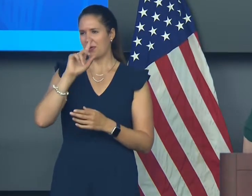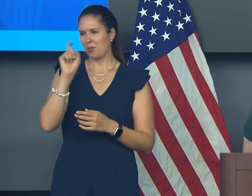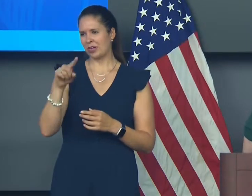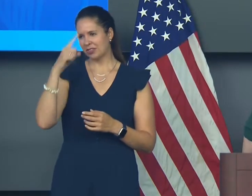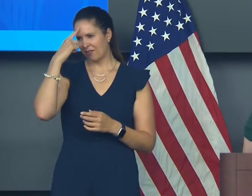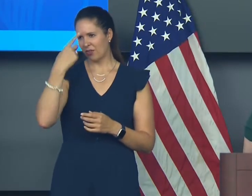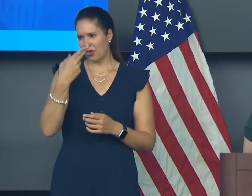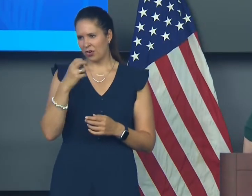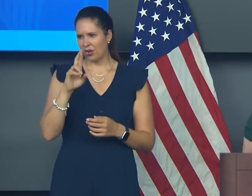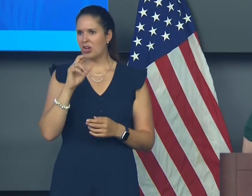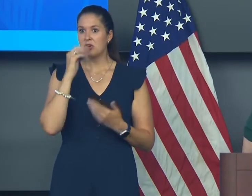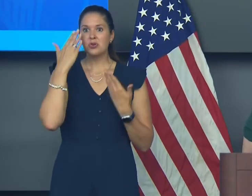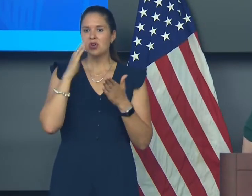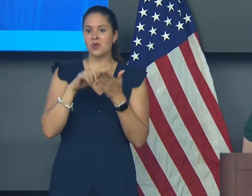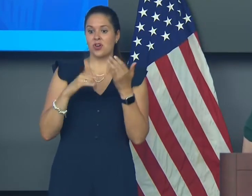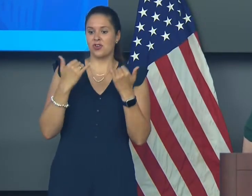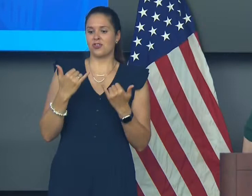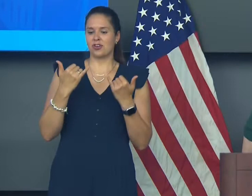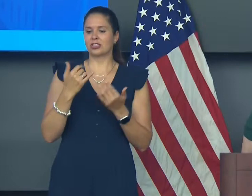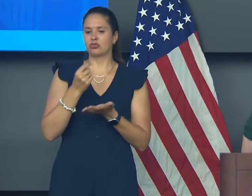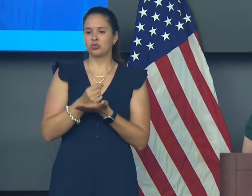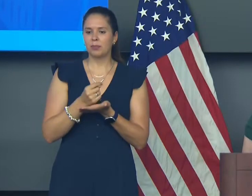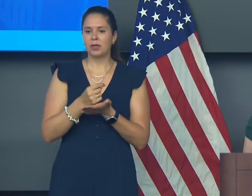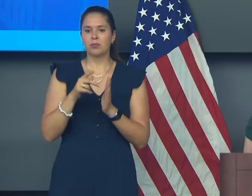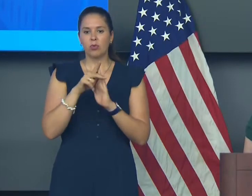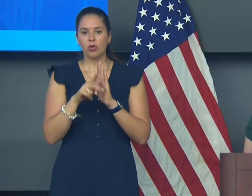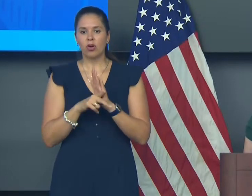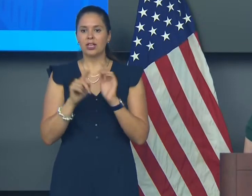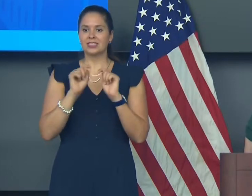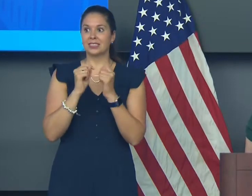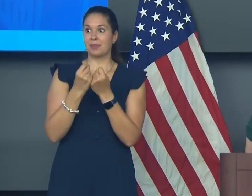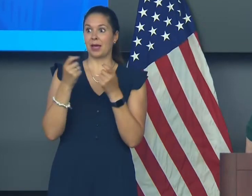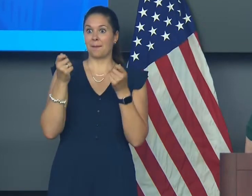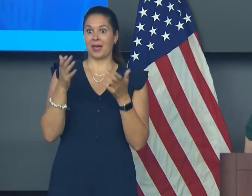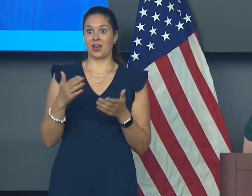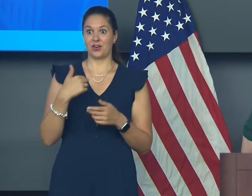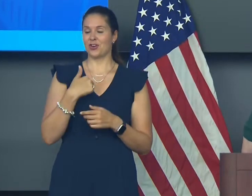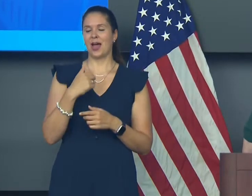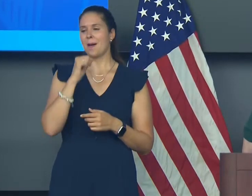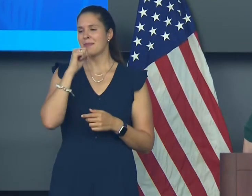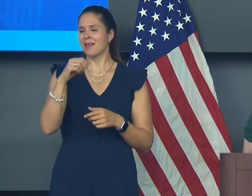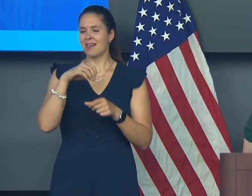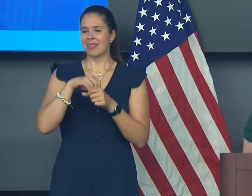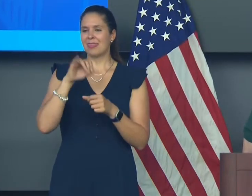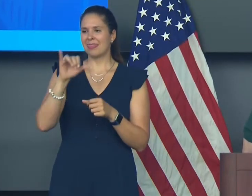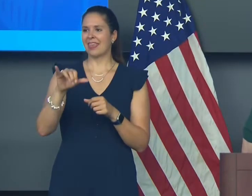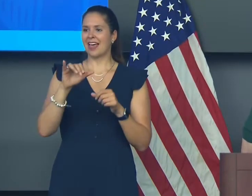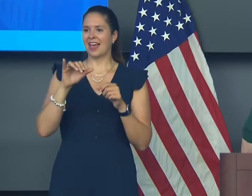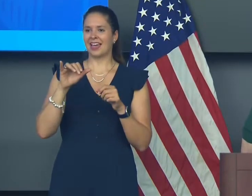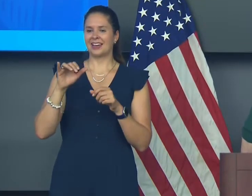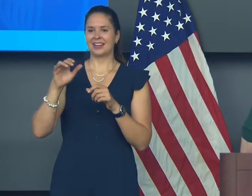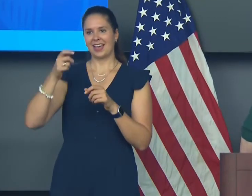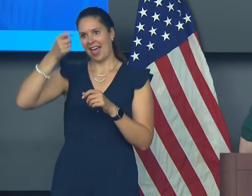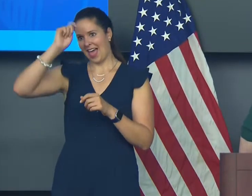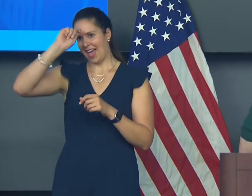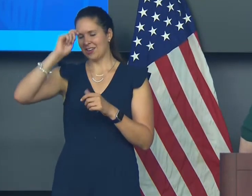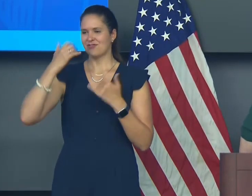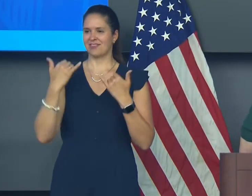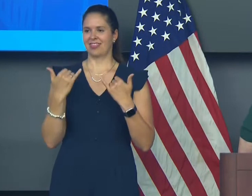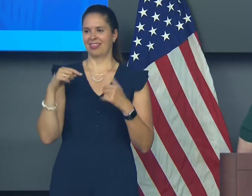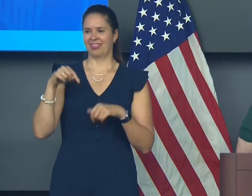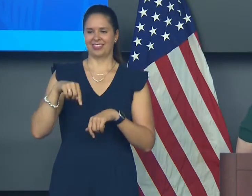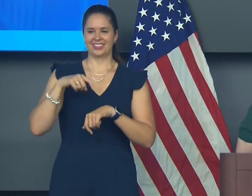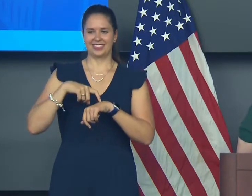her. I do not know what the current treatment protocols. As the team commander, I'm not in that hat, if you will, at this time.